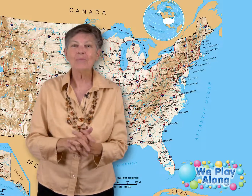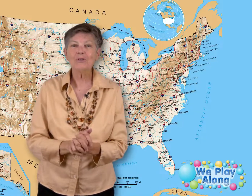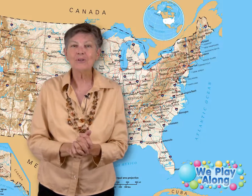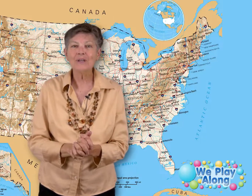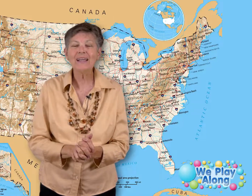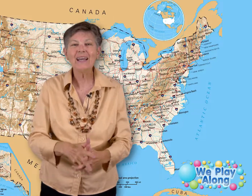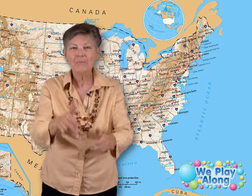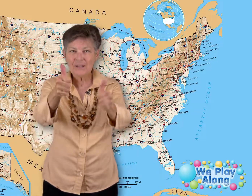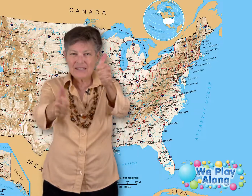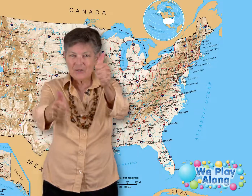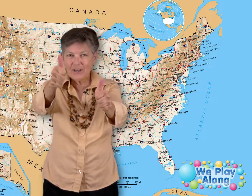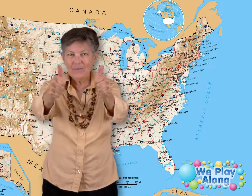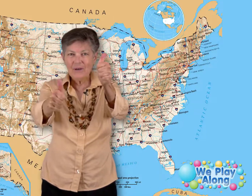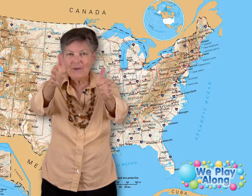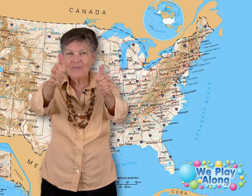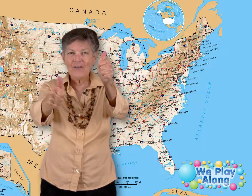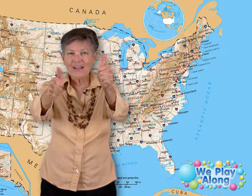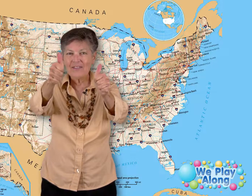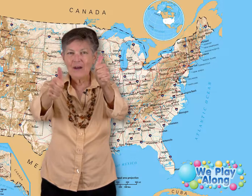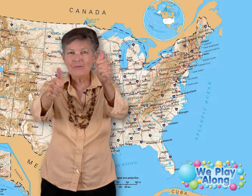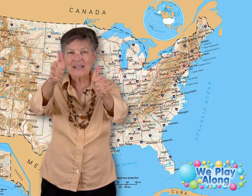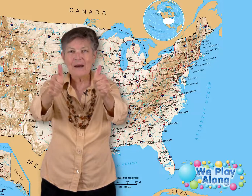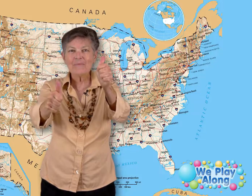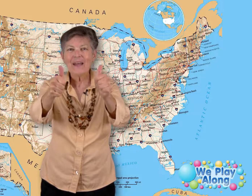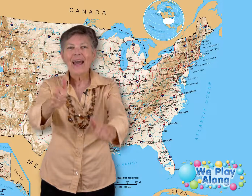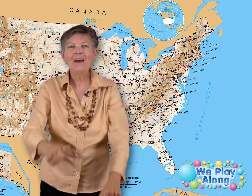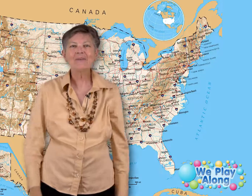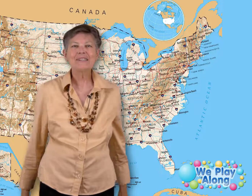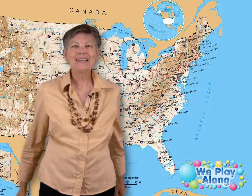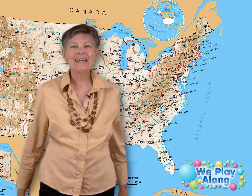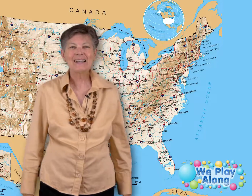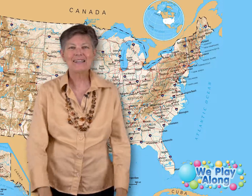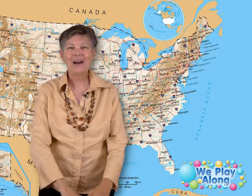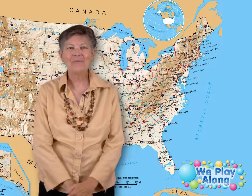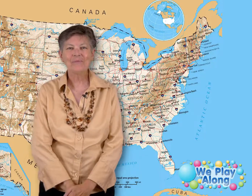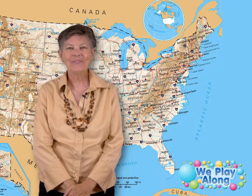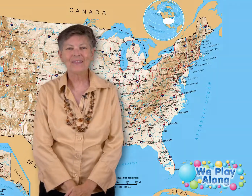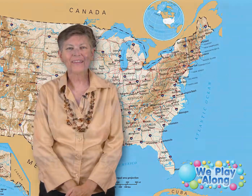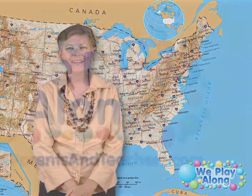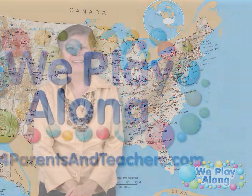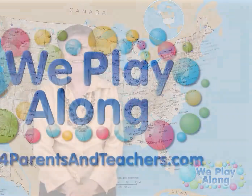opportunity. Please do give me a big thumbs up, and we'll see you next time. Play, play.